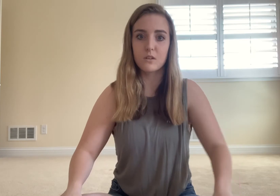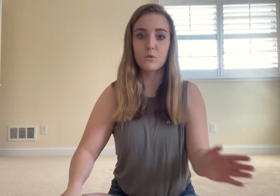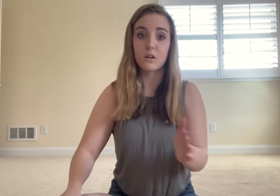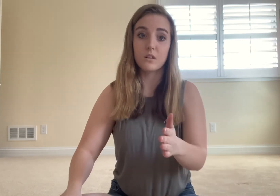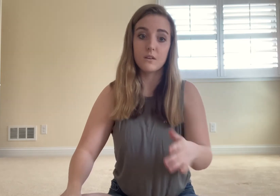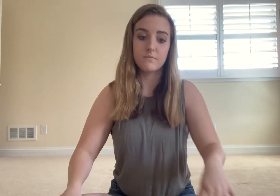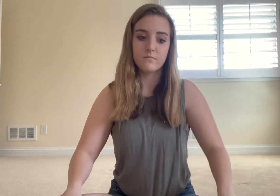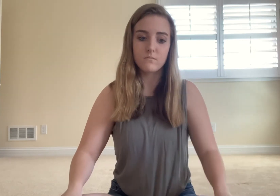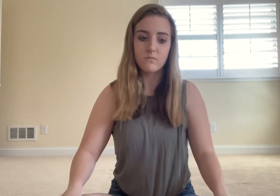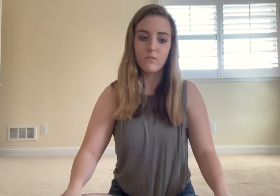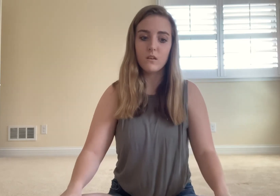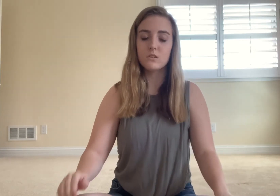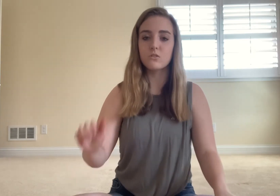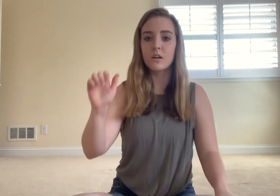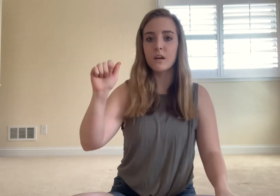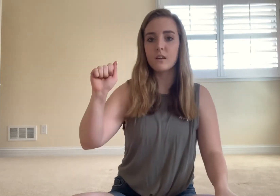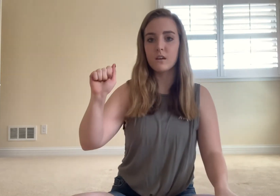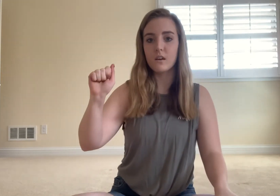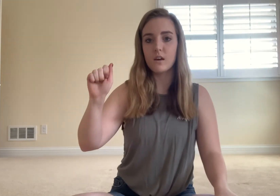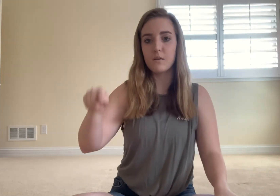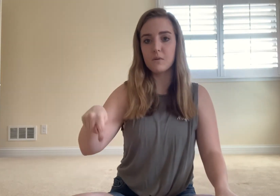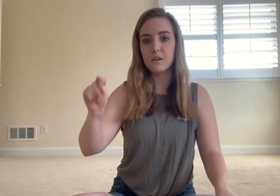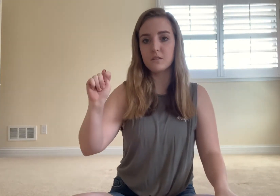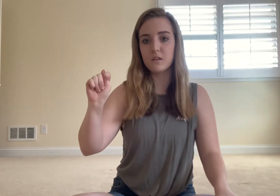quickly. So again, A-P-T.